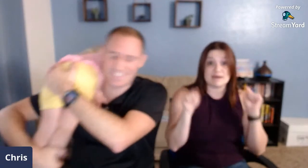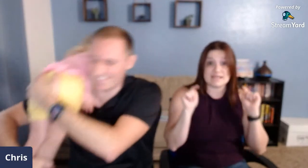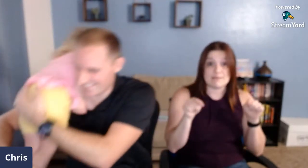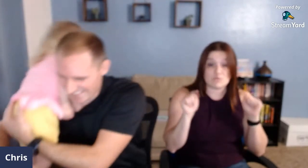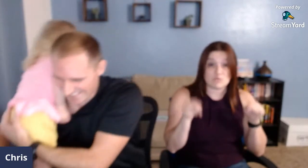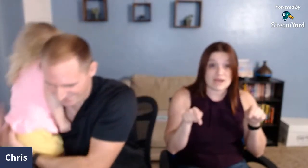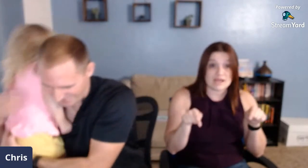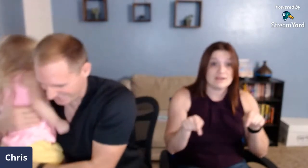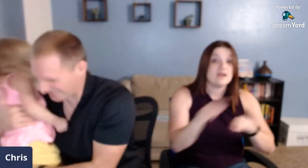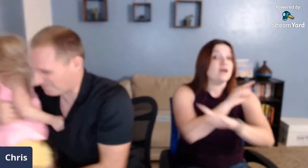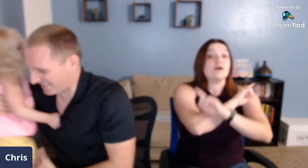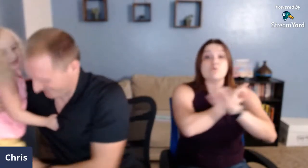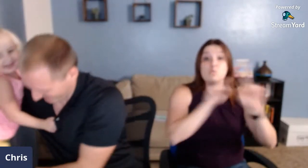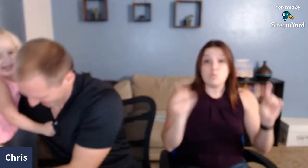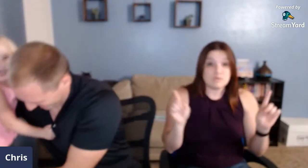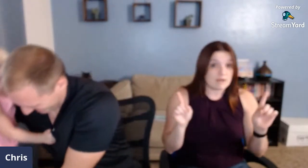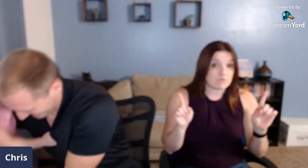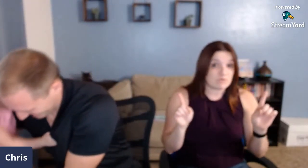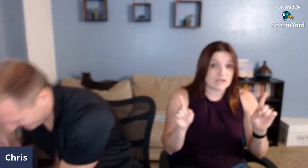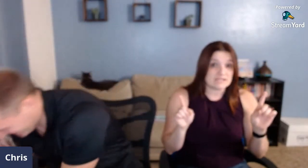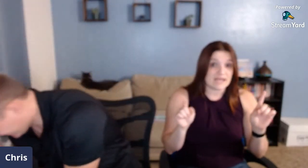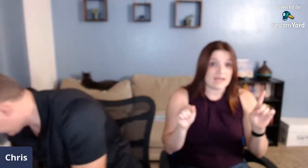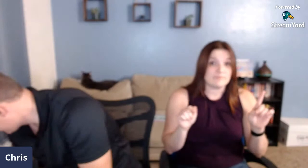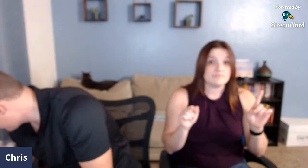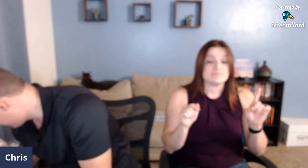today is my number one day.